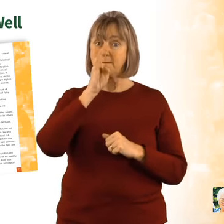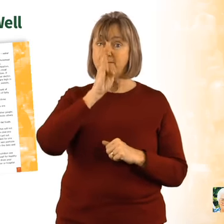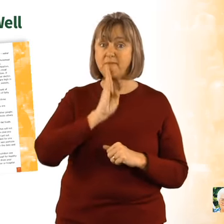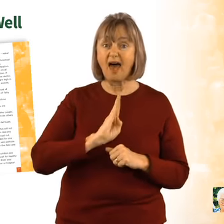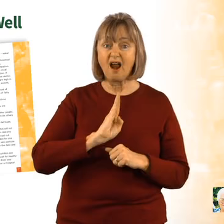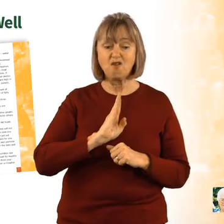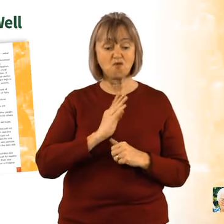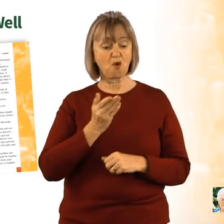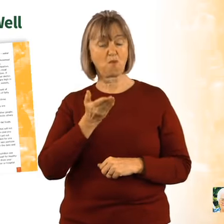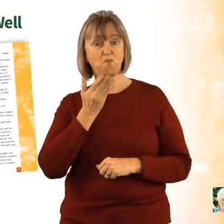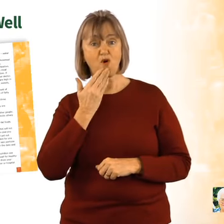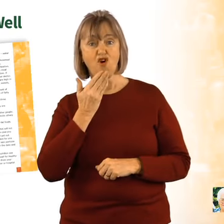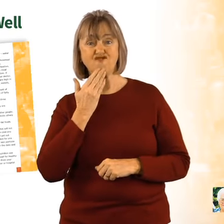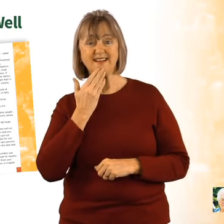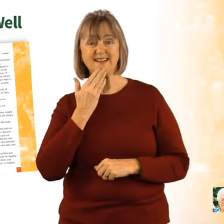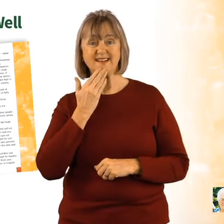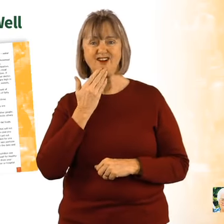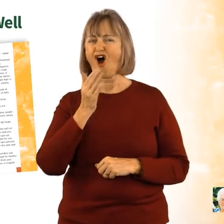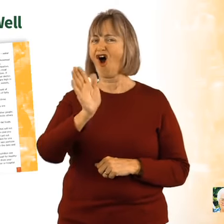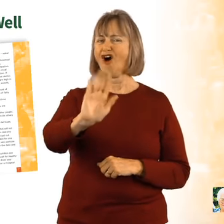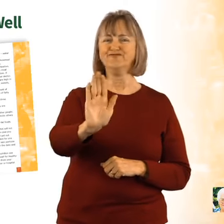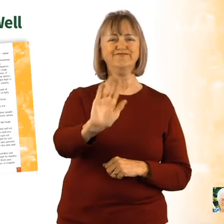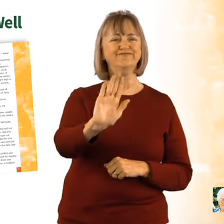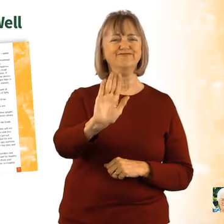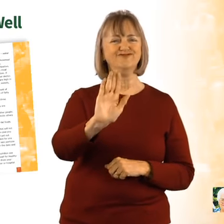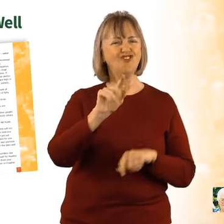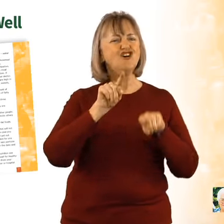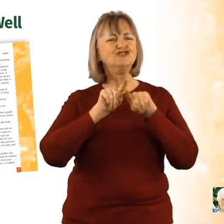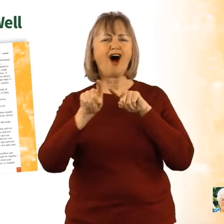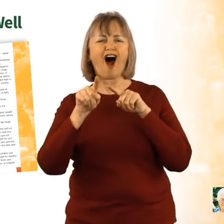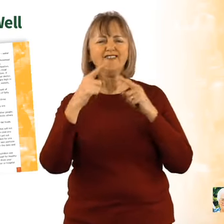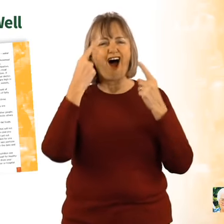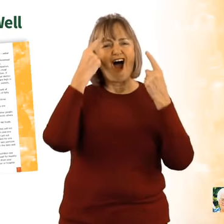Plan interesting meals, especially if you are cooking for yourself.